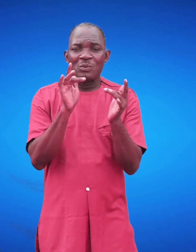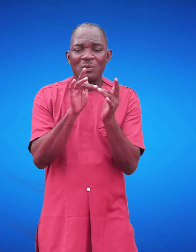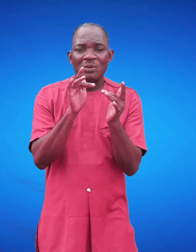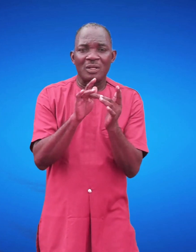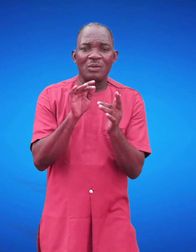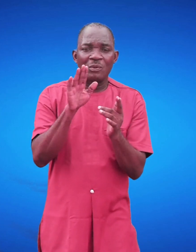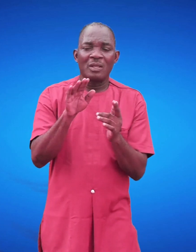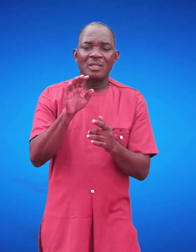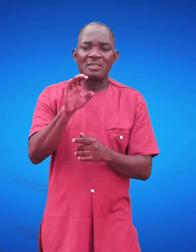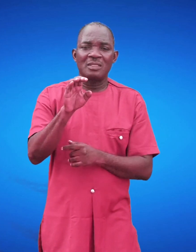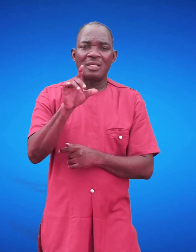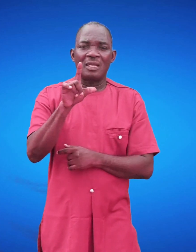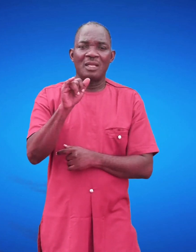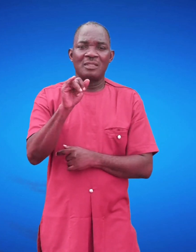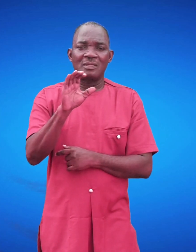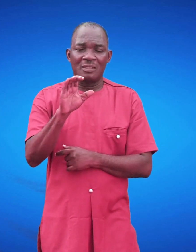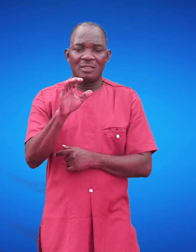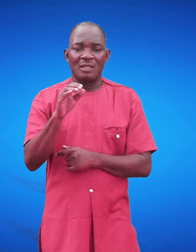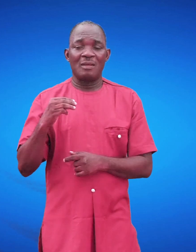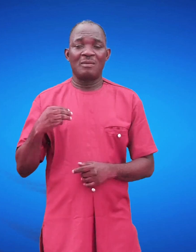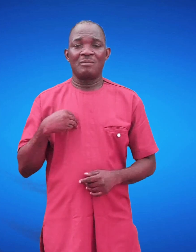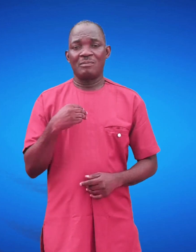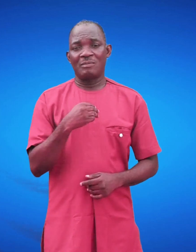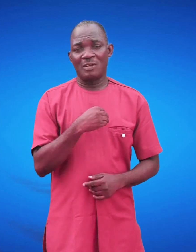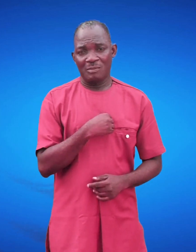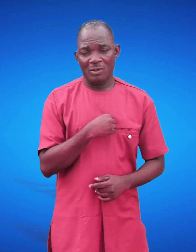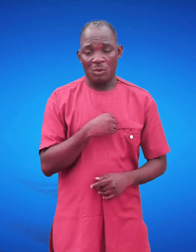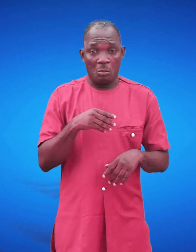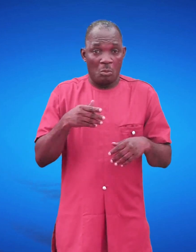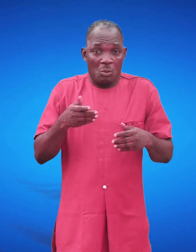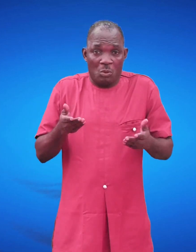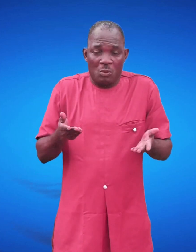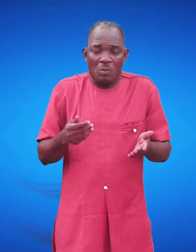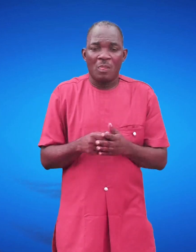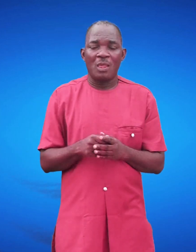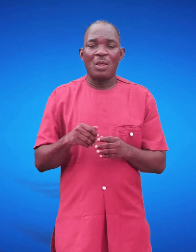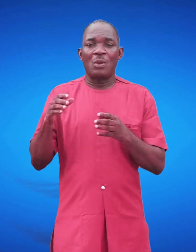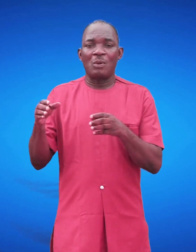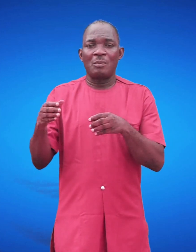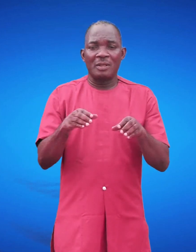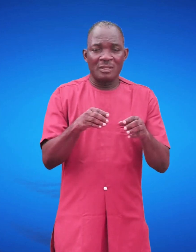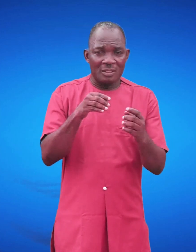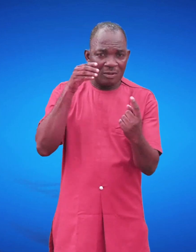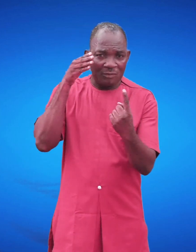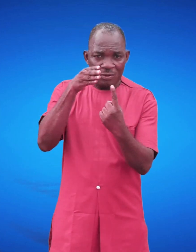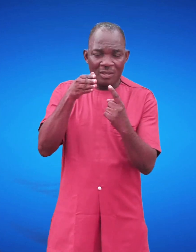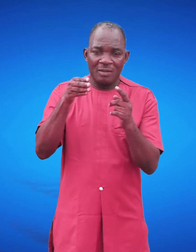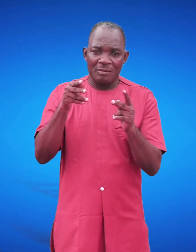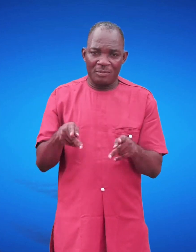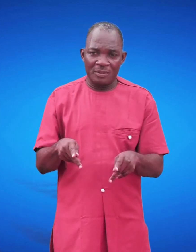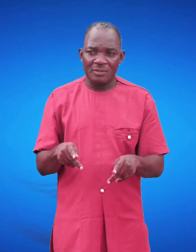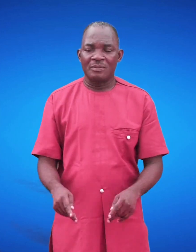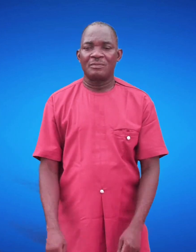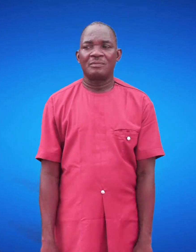contacting your CLIC member or community focal person.